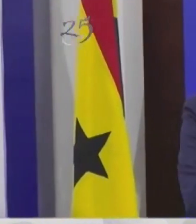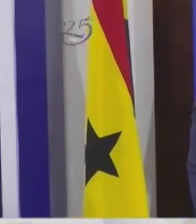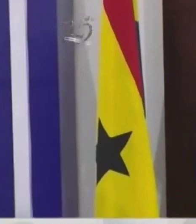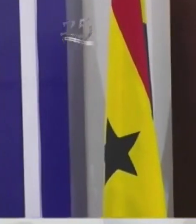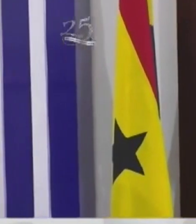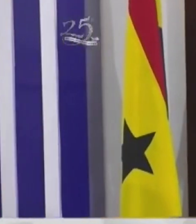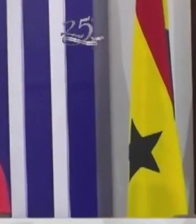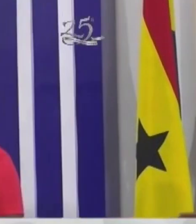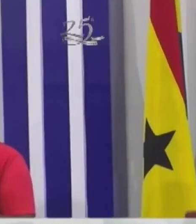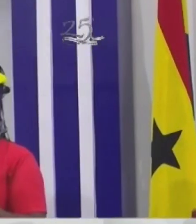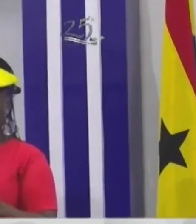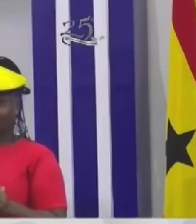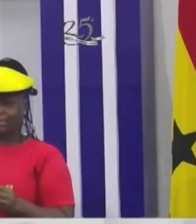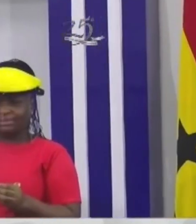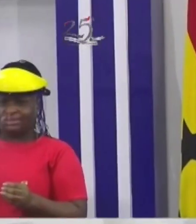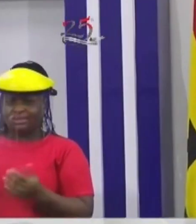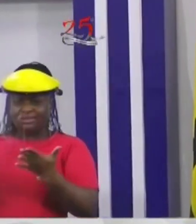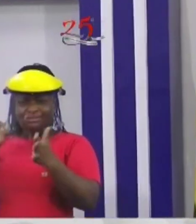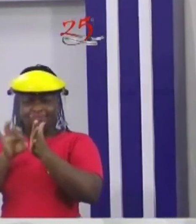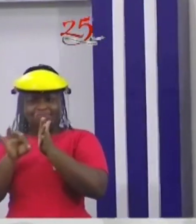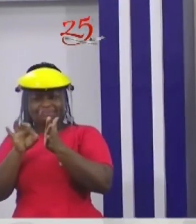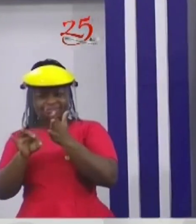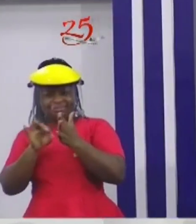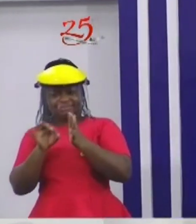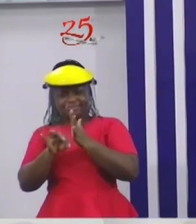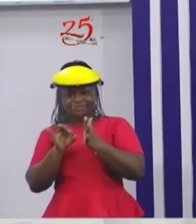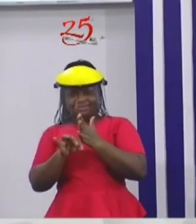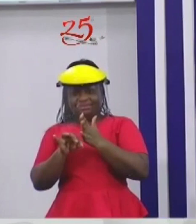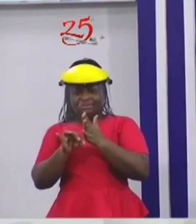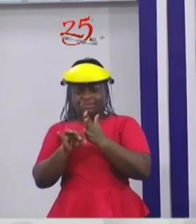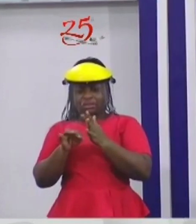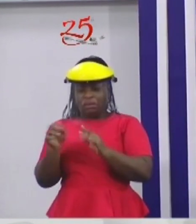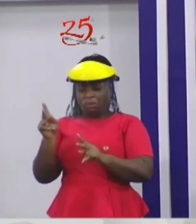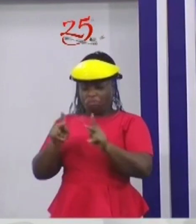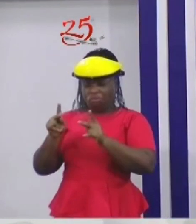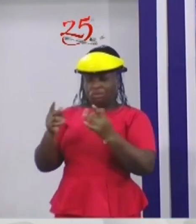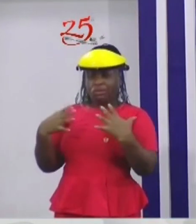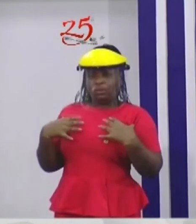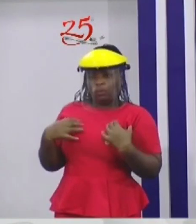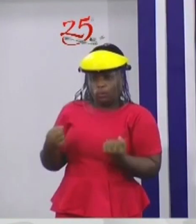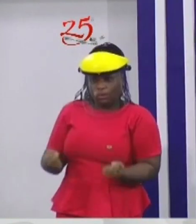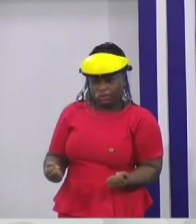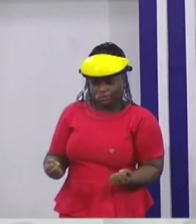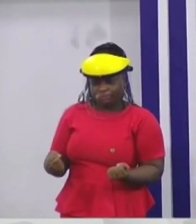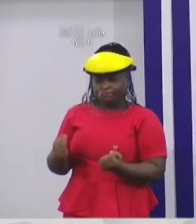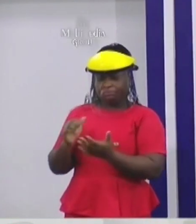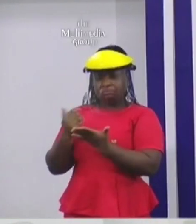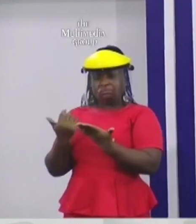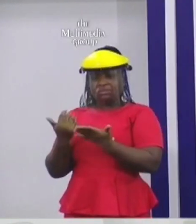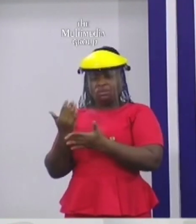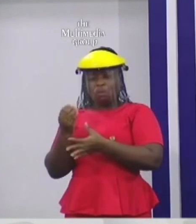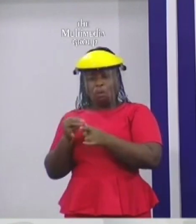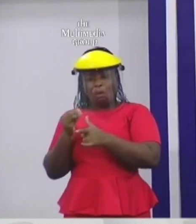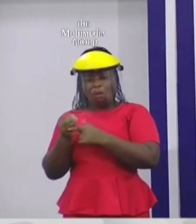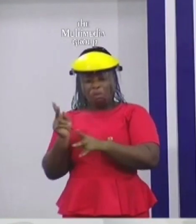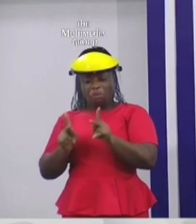call active cases. That is case count minus those who have recovered, minus those who unfortunately have